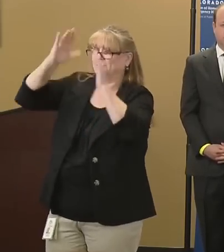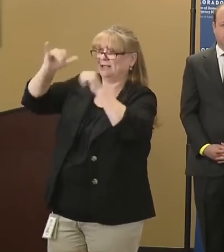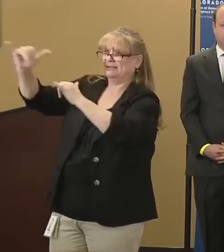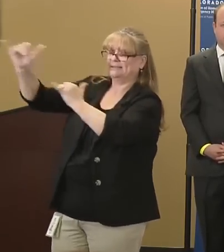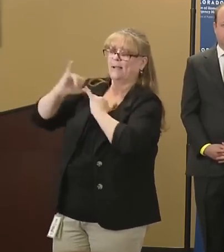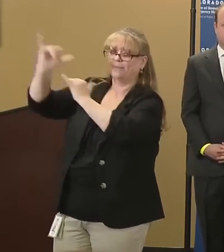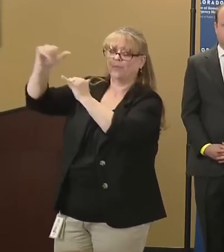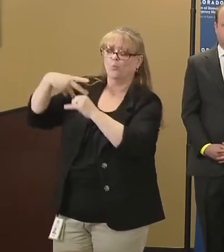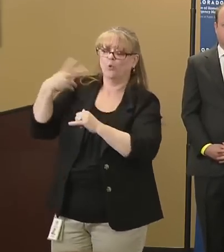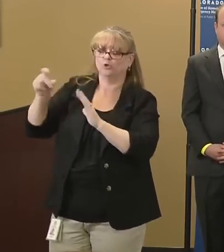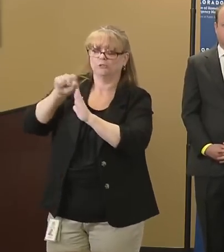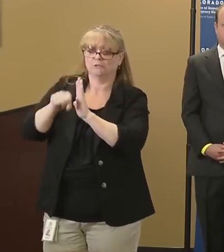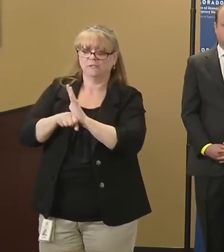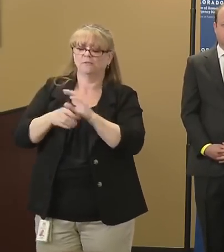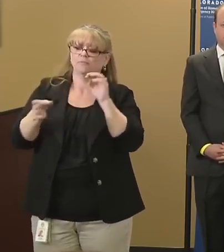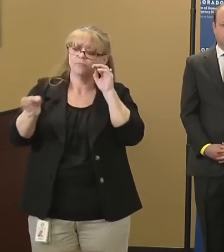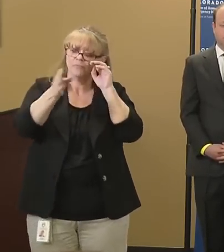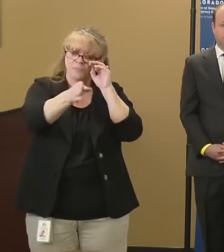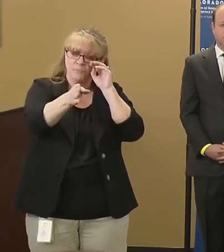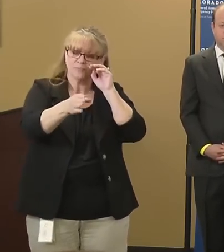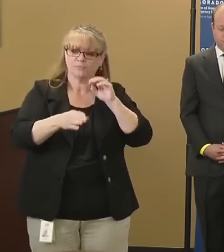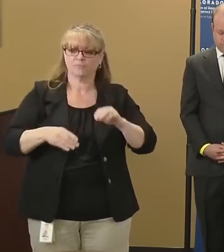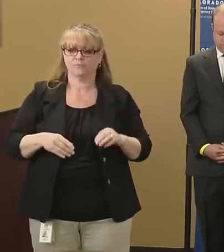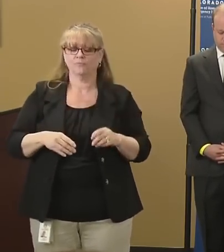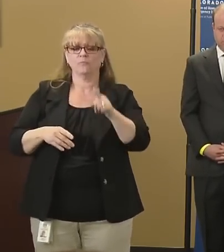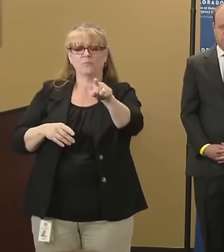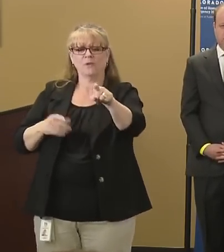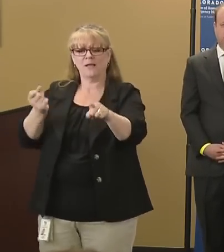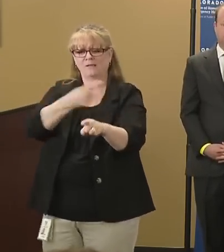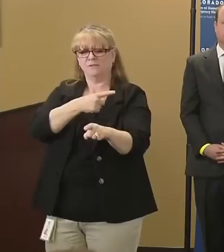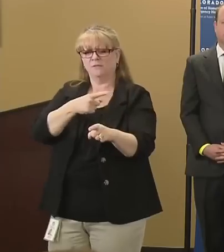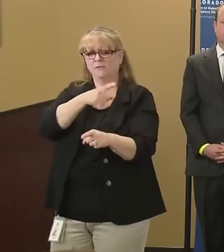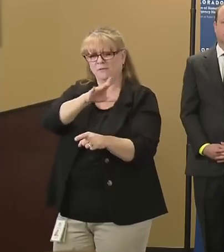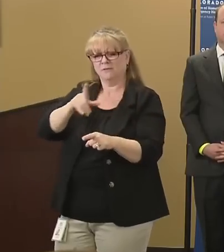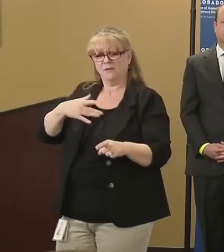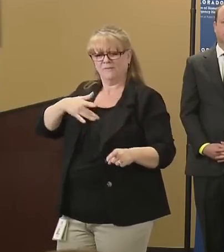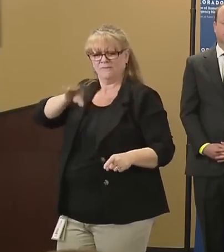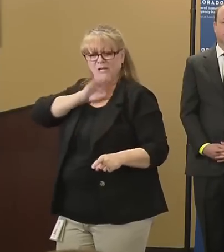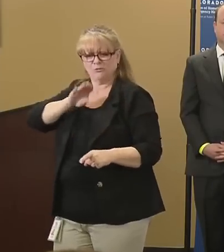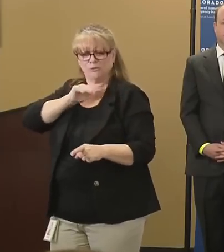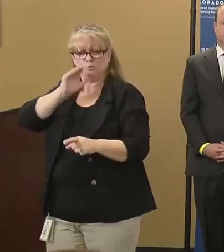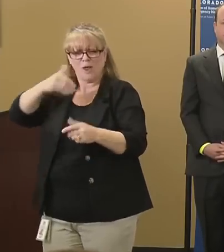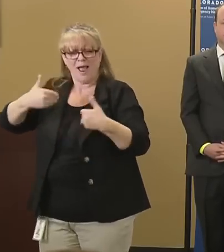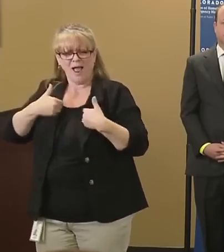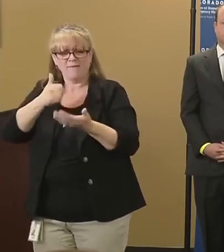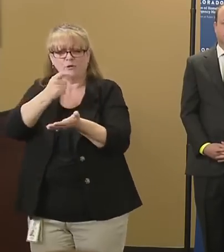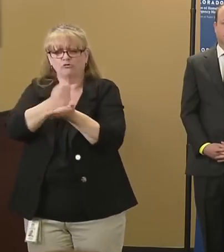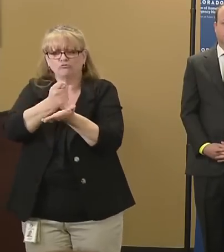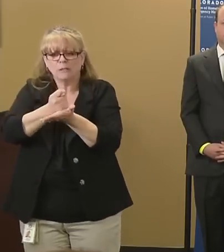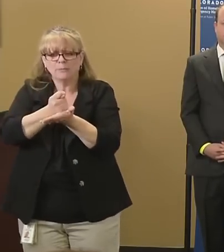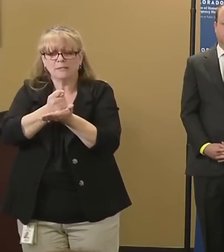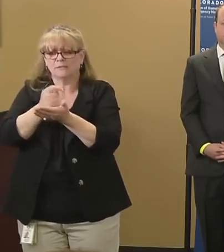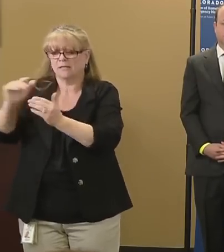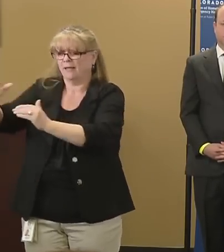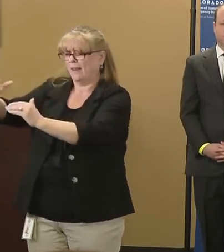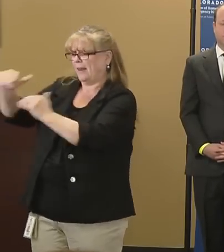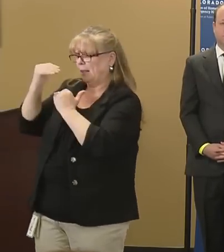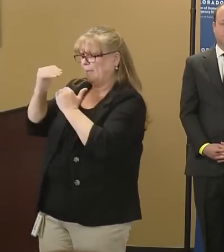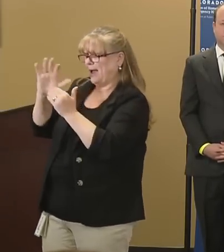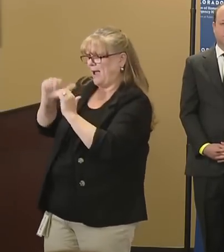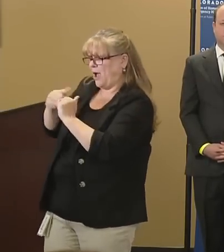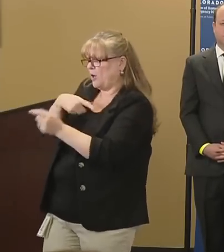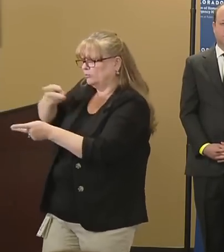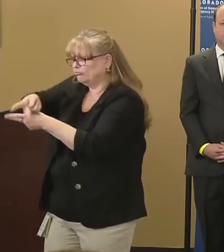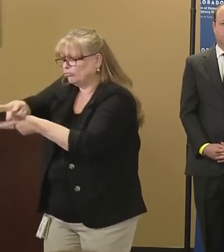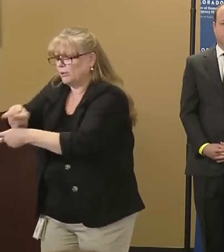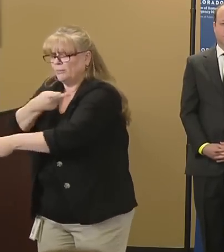about this virus that's so frustrating is there's not a set treatment, and you have very few things that you can do for people who get sick with this, give them oxygen and put them on ventilators